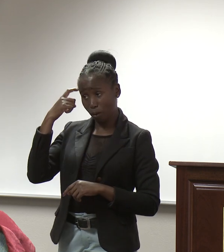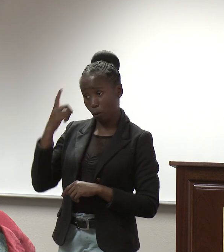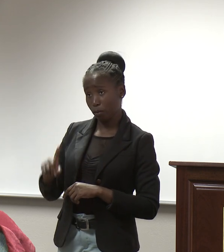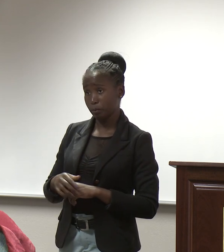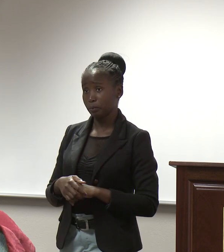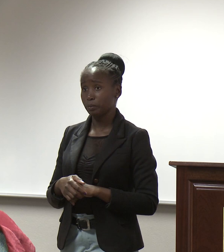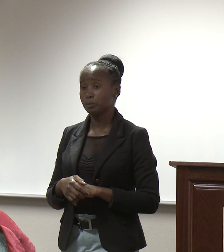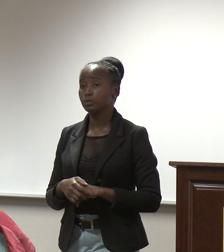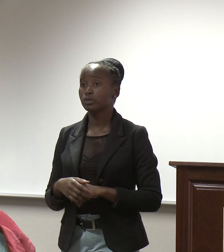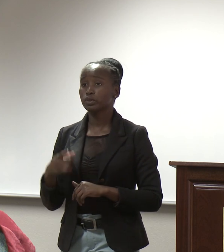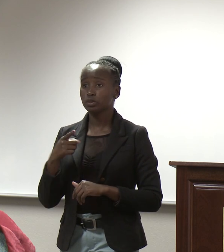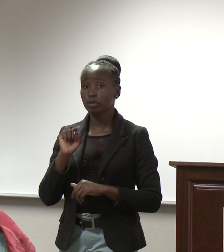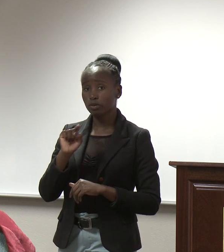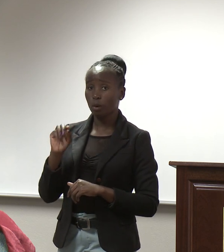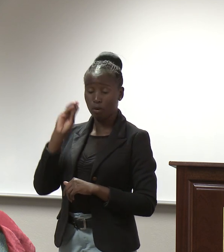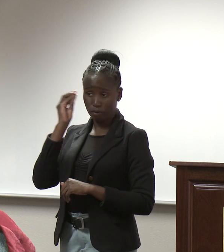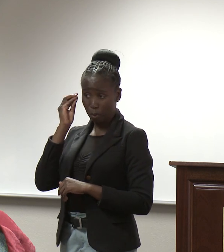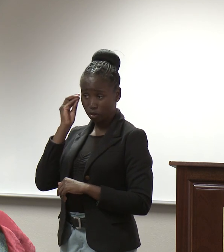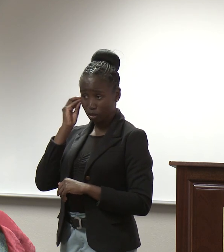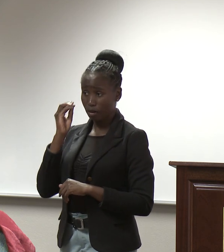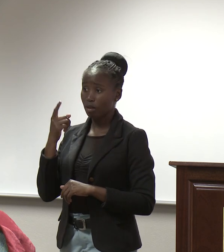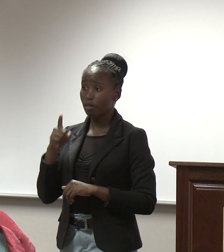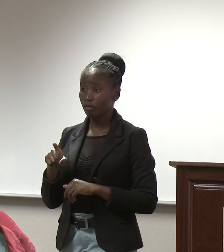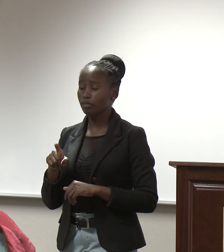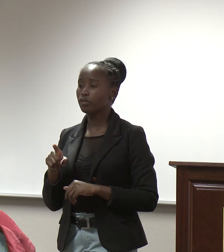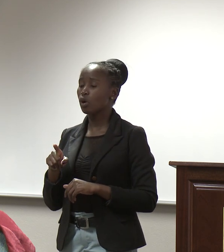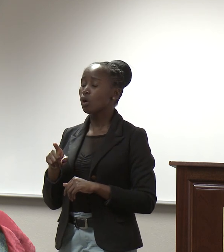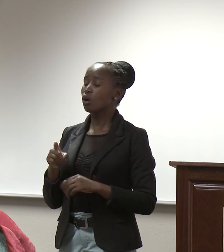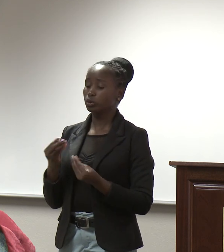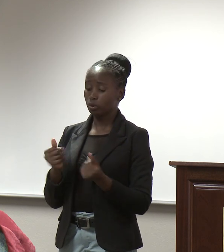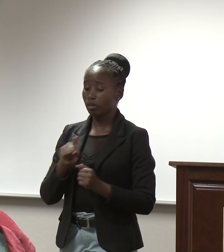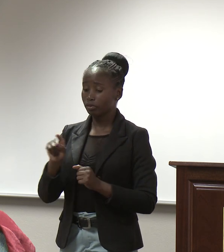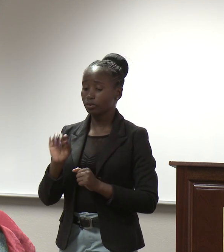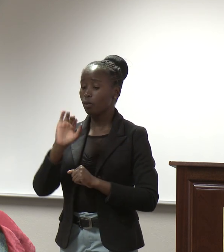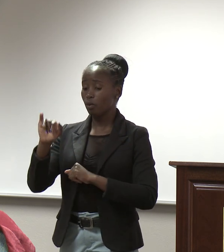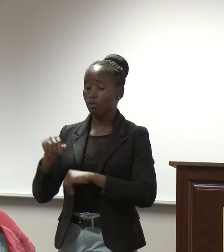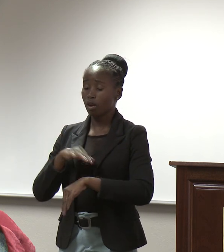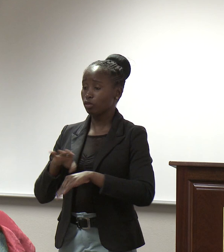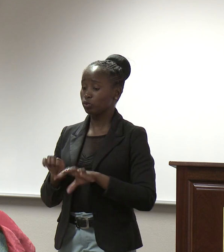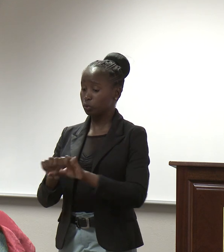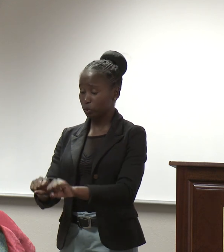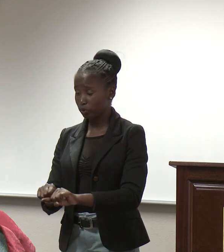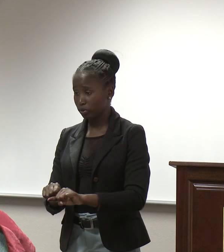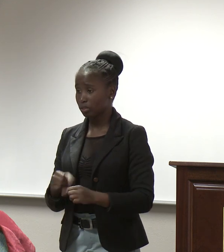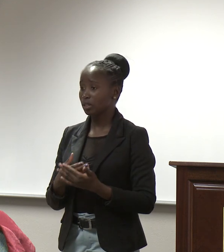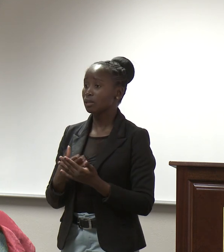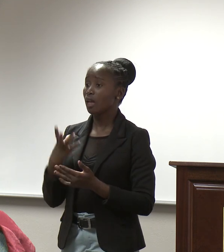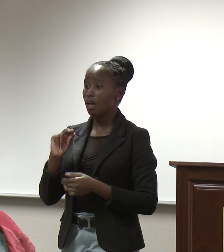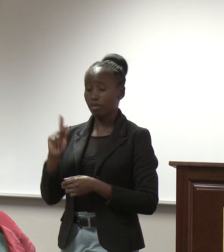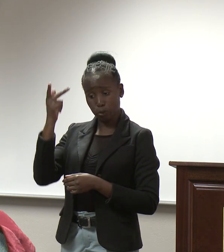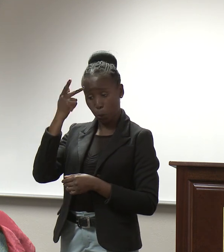information, and this will be a recolonization, than to knowledge. And the knowledge is divided in two kinds of